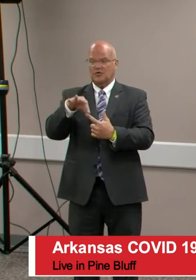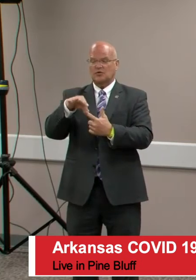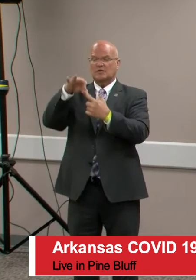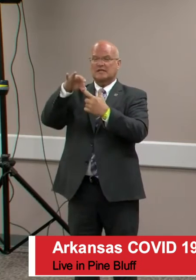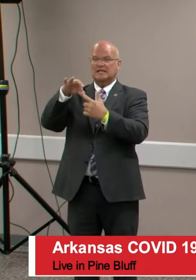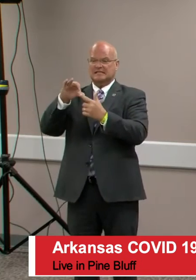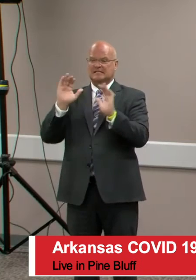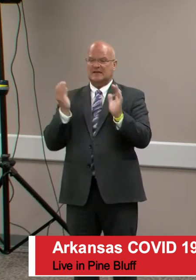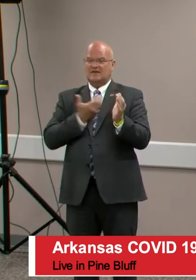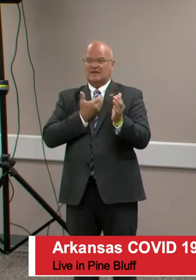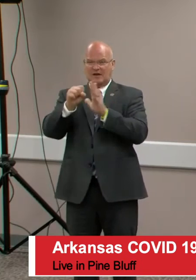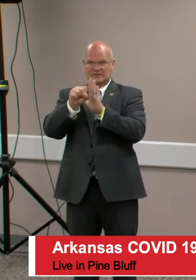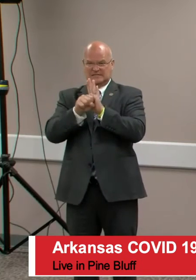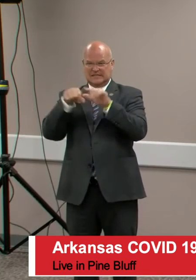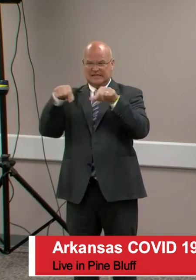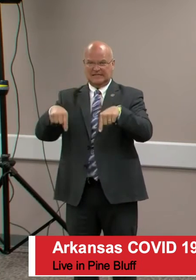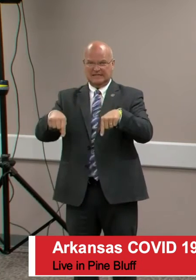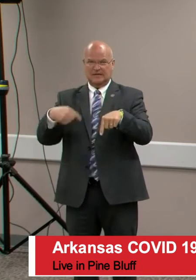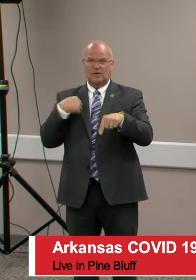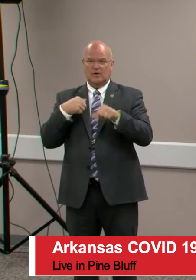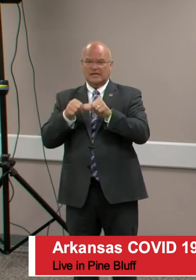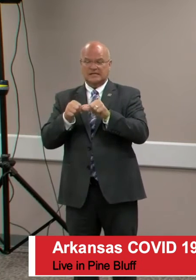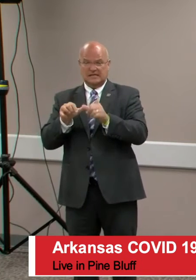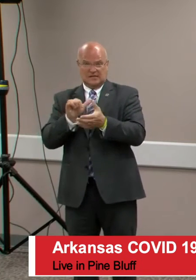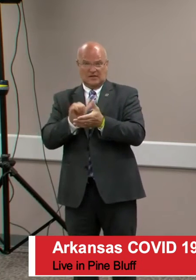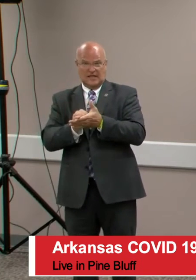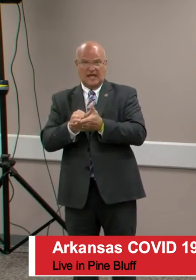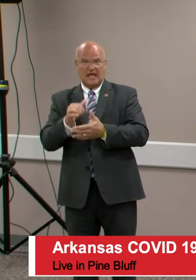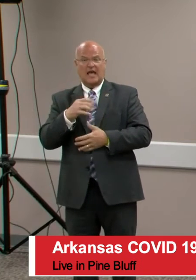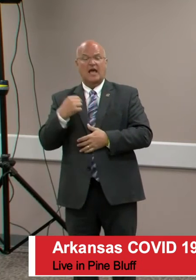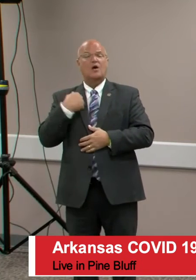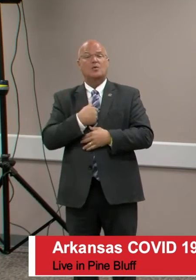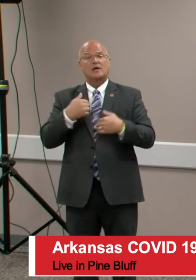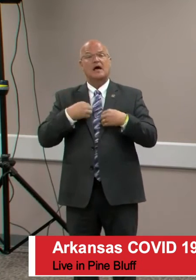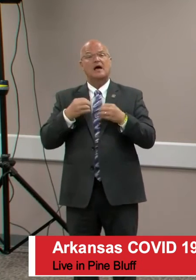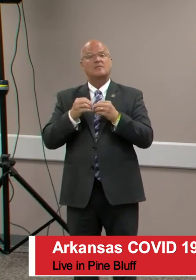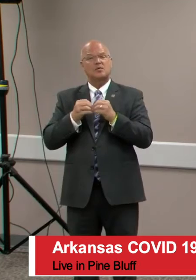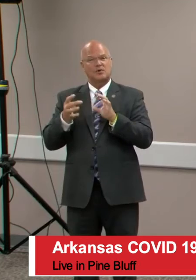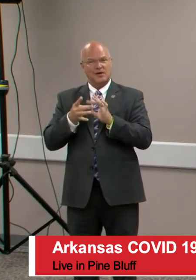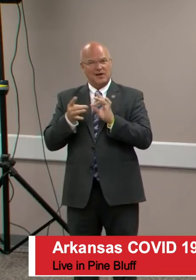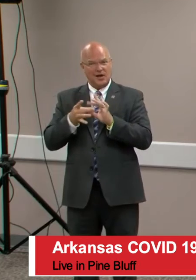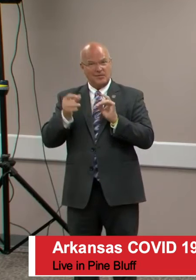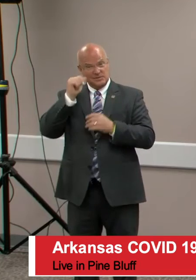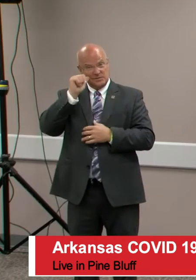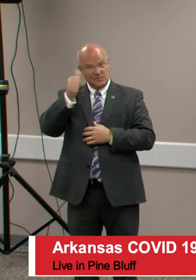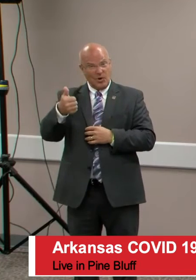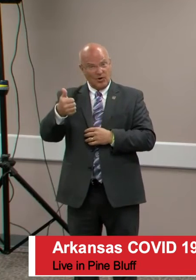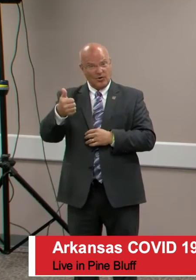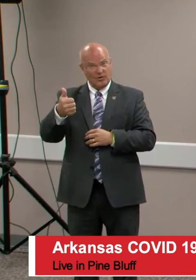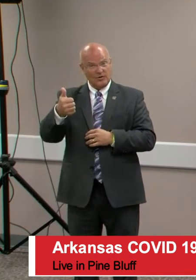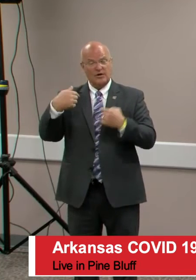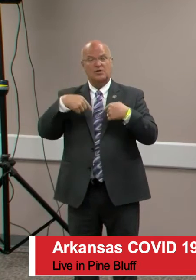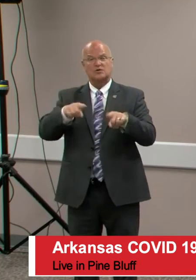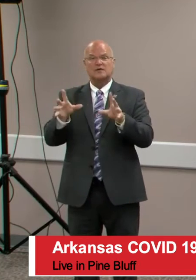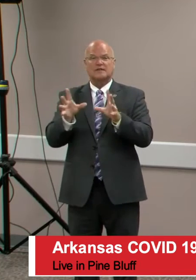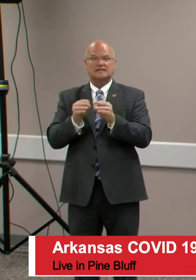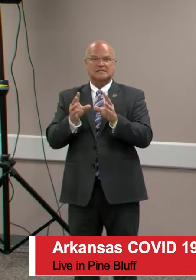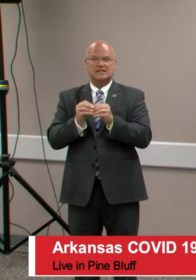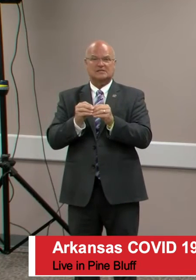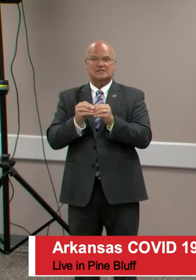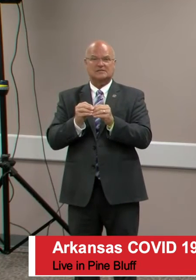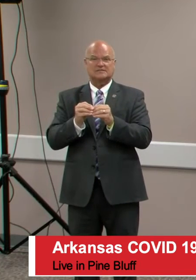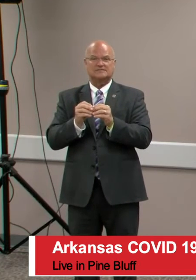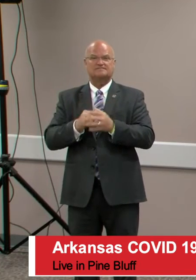uniqueness of our state. We'll continue to do that, and we'll have further comments tomorrow during the session.